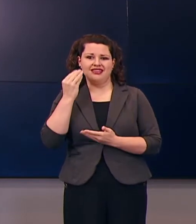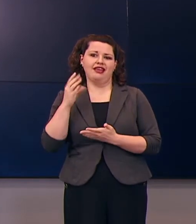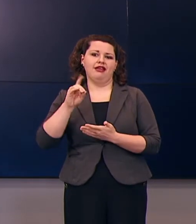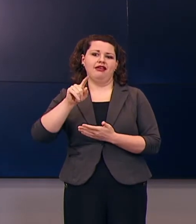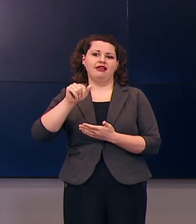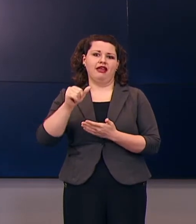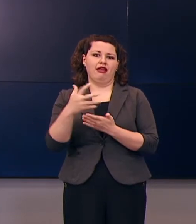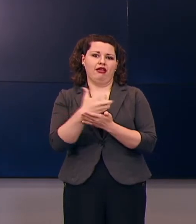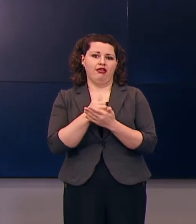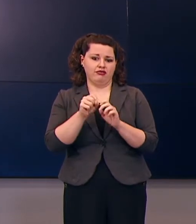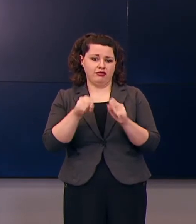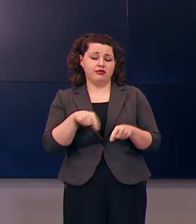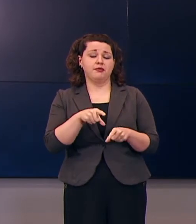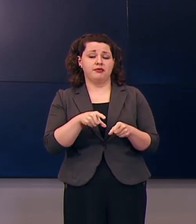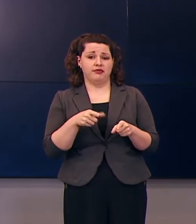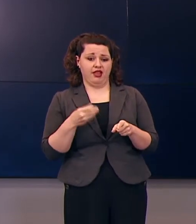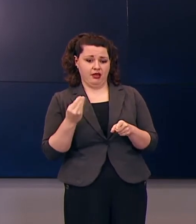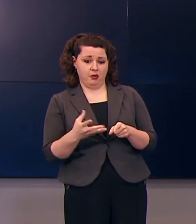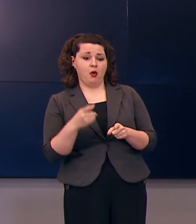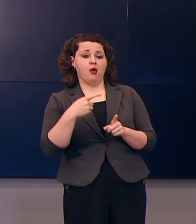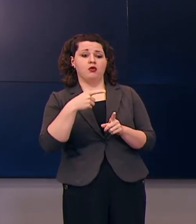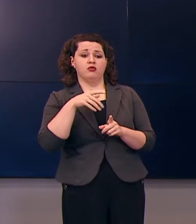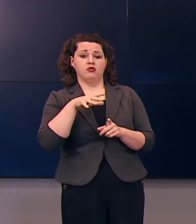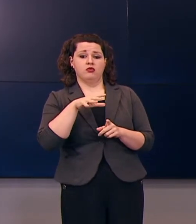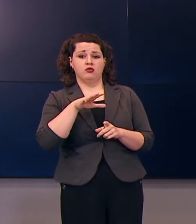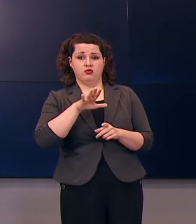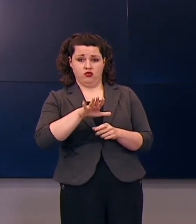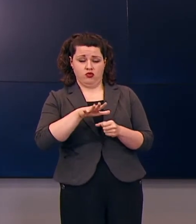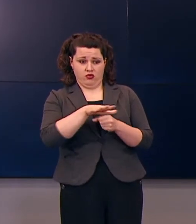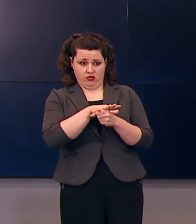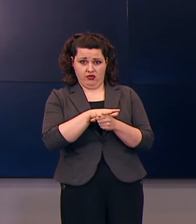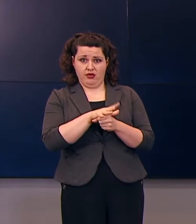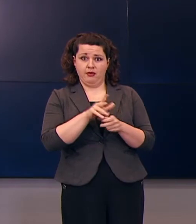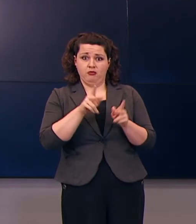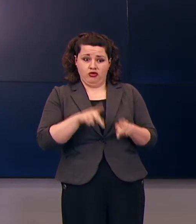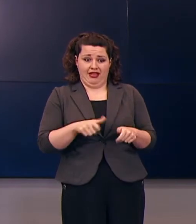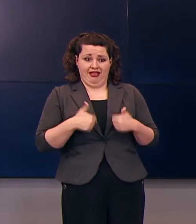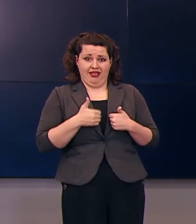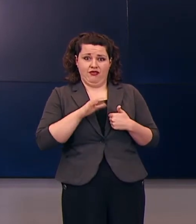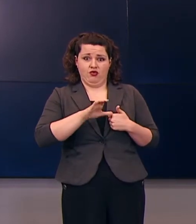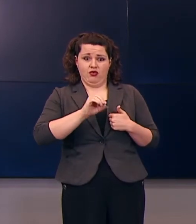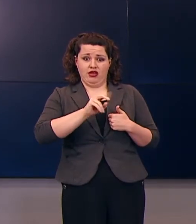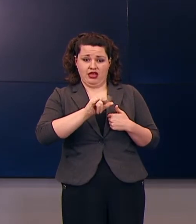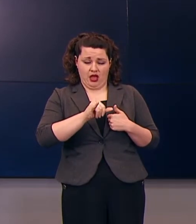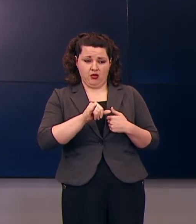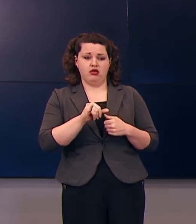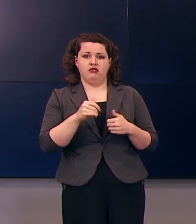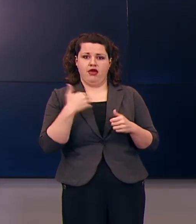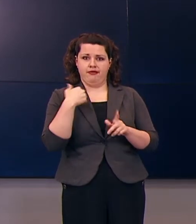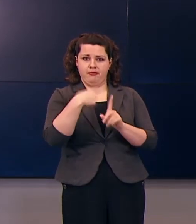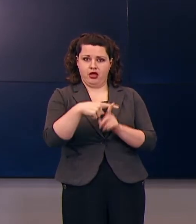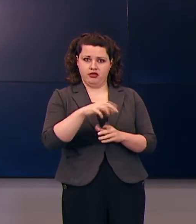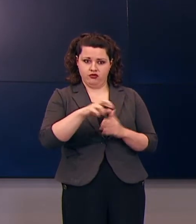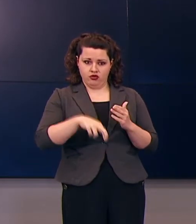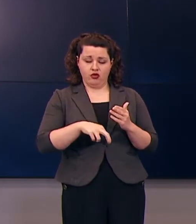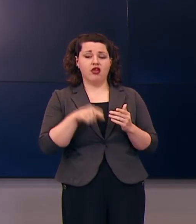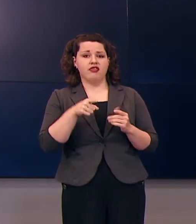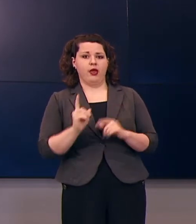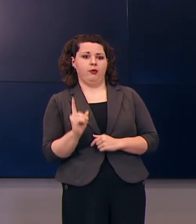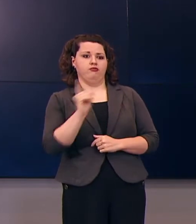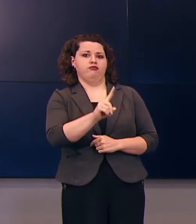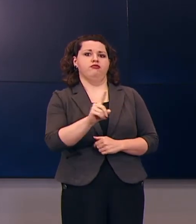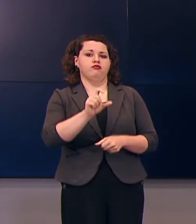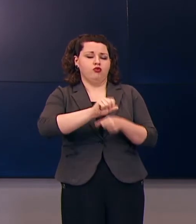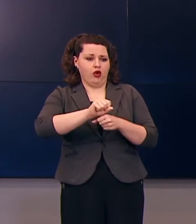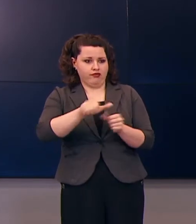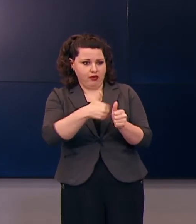that lets them know that there's a positive case result for a resident of their county. And then local public health goes to work immediately, and